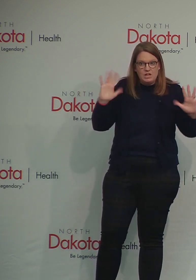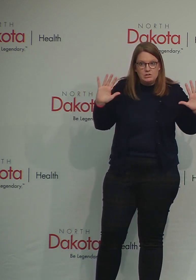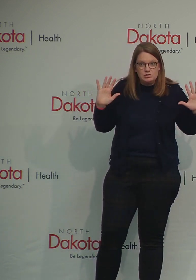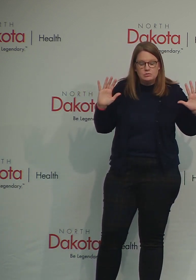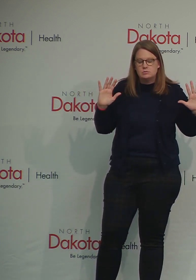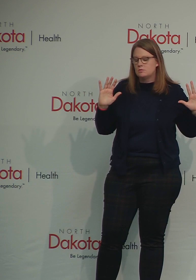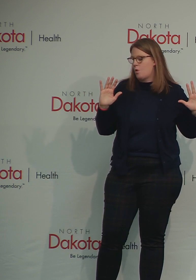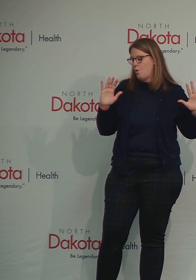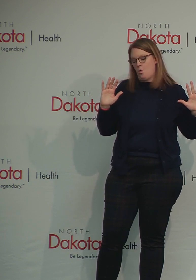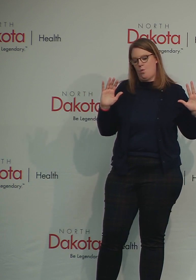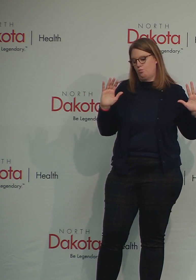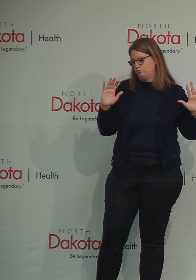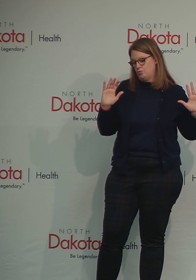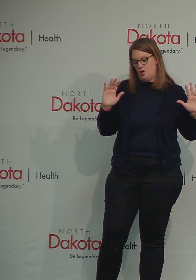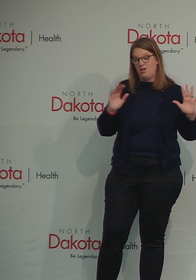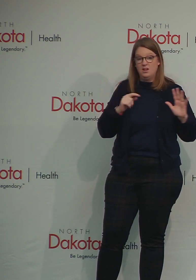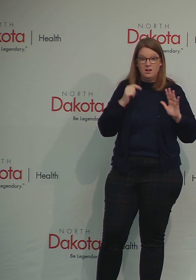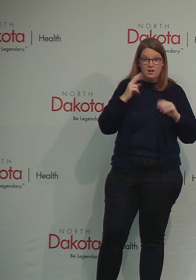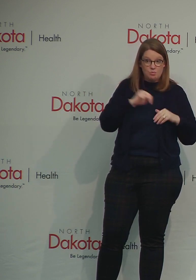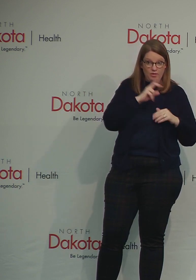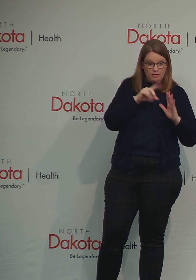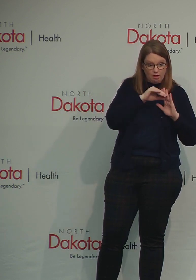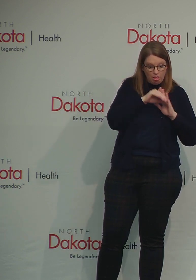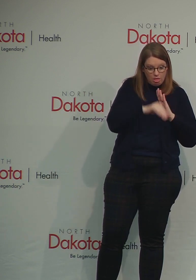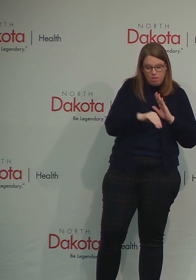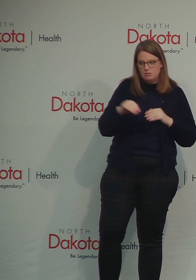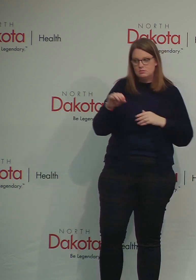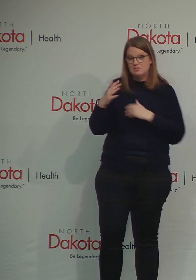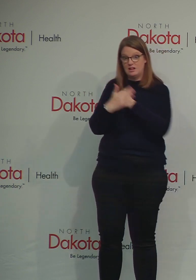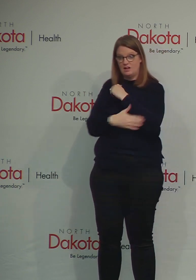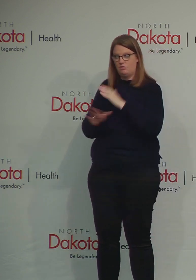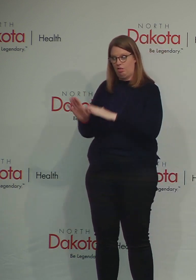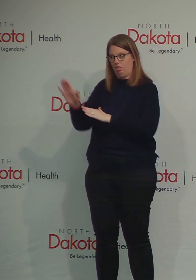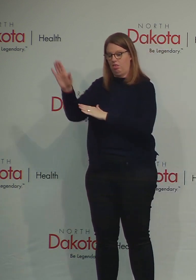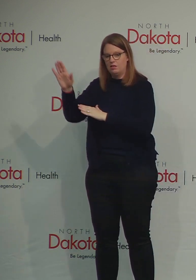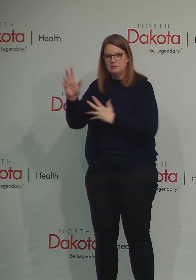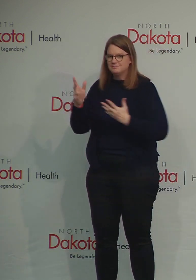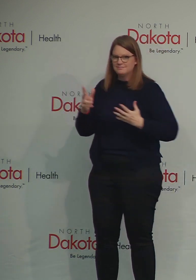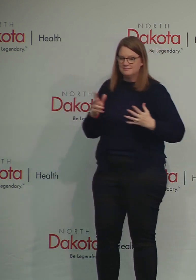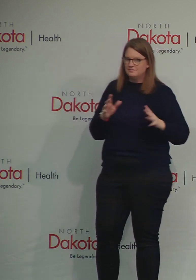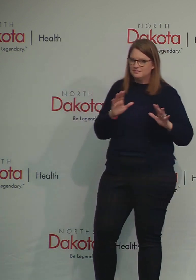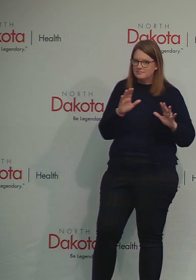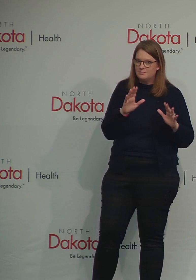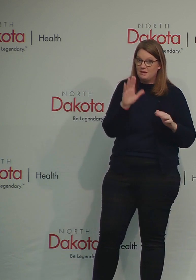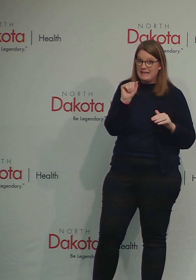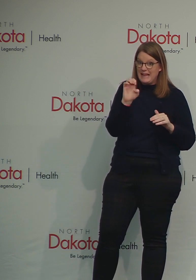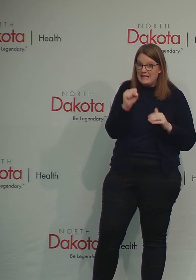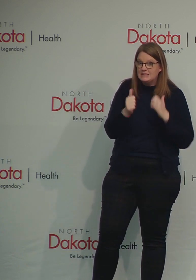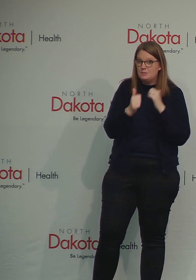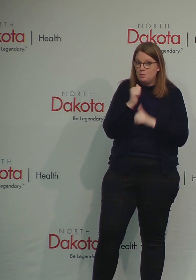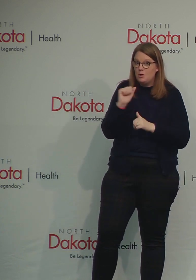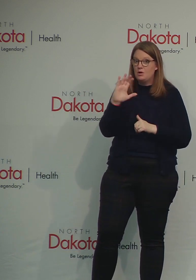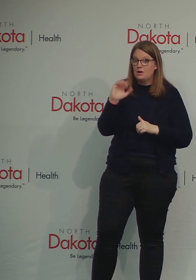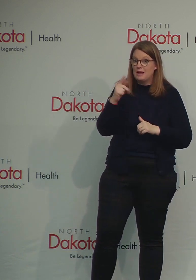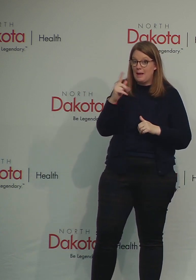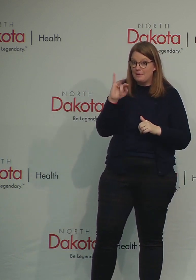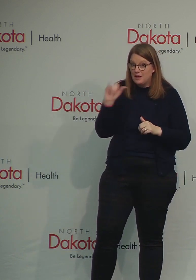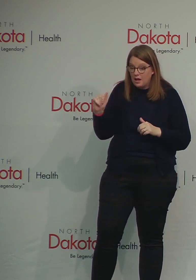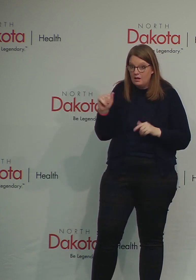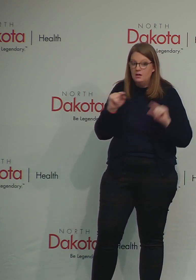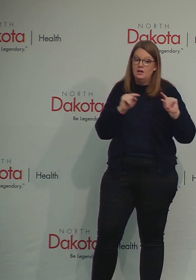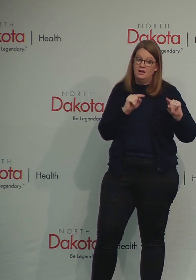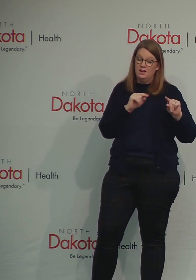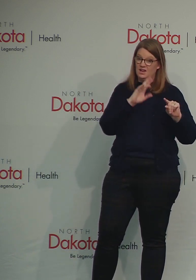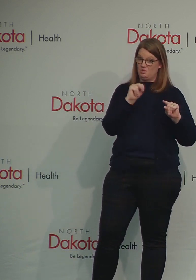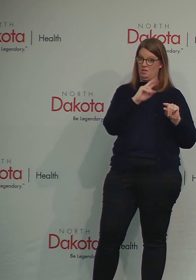we're going down and the rest of the nation's going up on a relative basis in terms of cases per capita, well, North Dakota did lead the